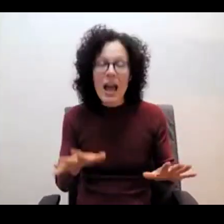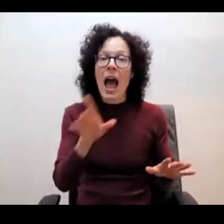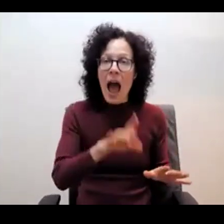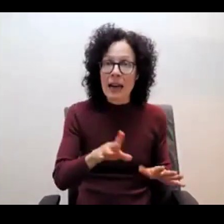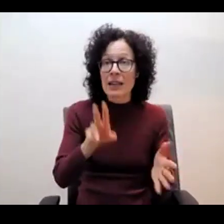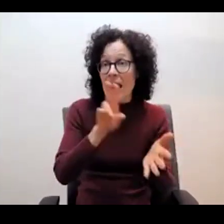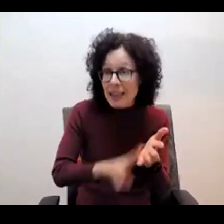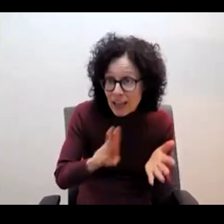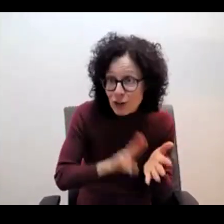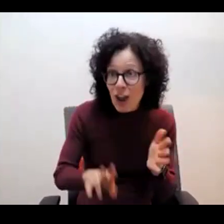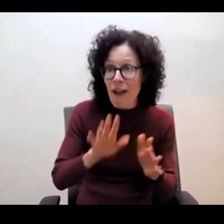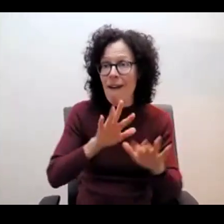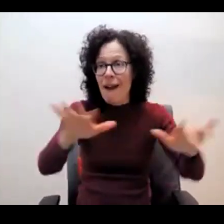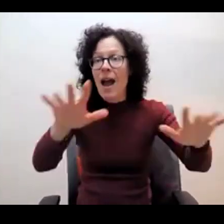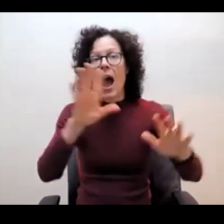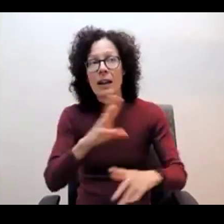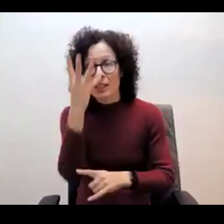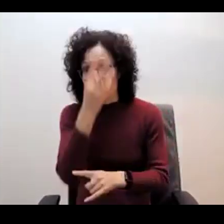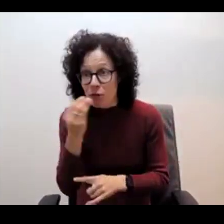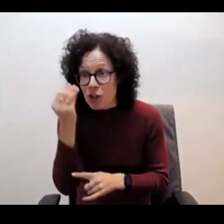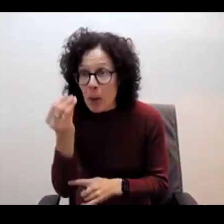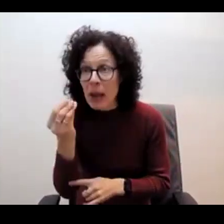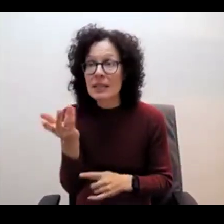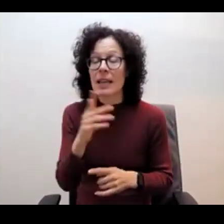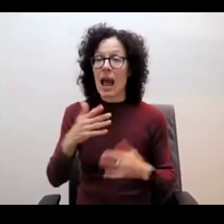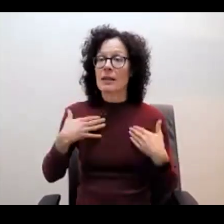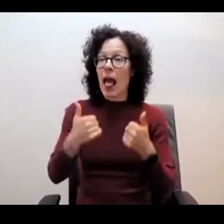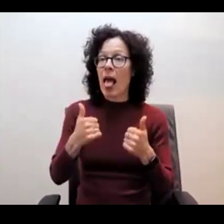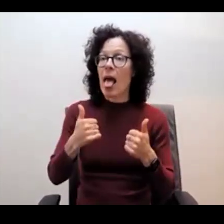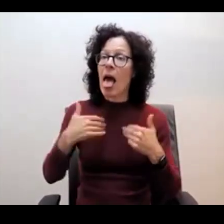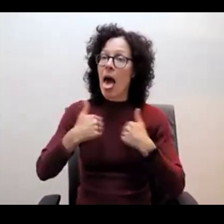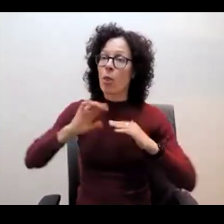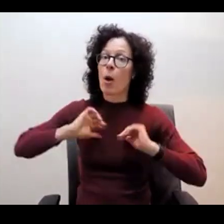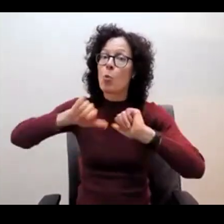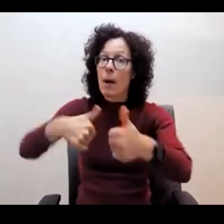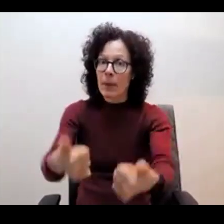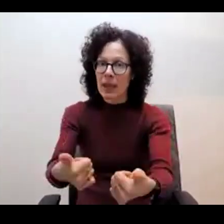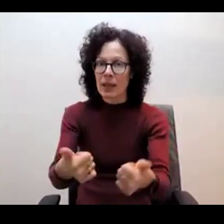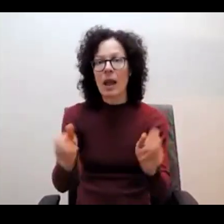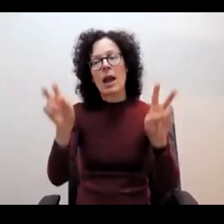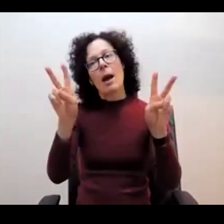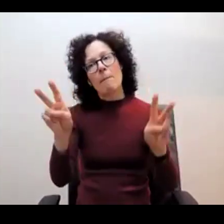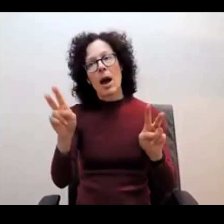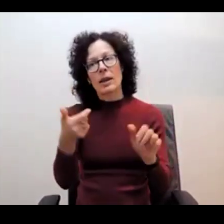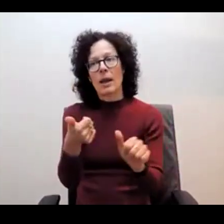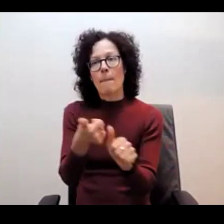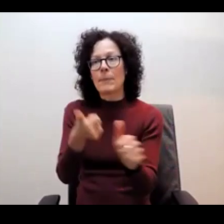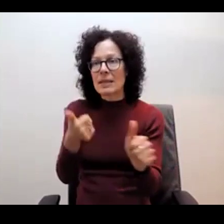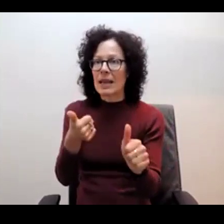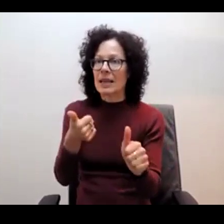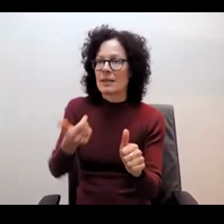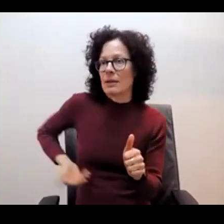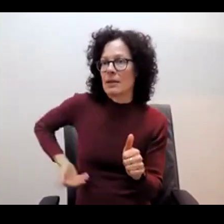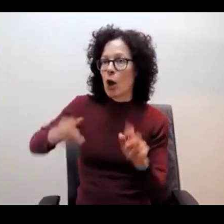and well-being, and also for spirituality in my work, which I call Wild Soul. And that is